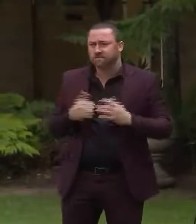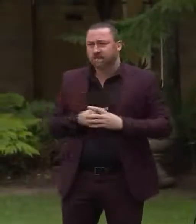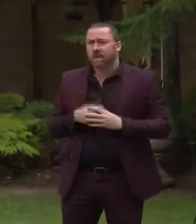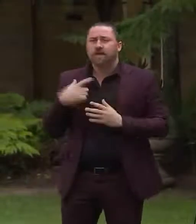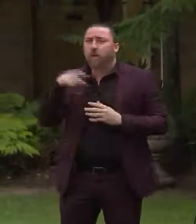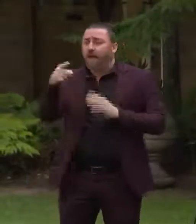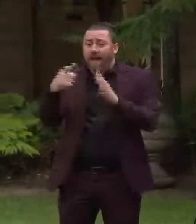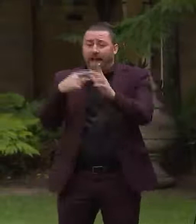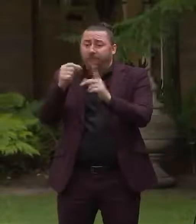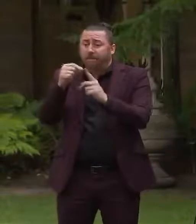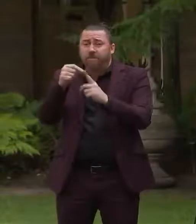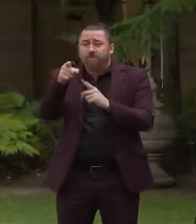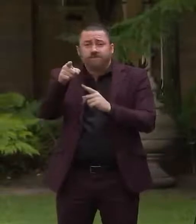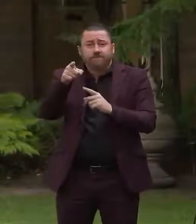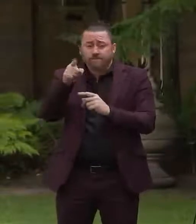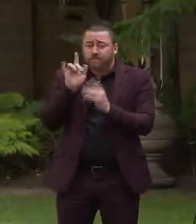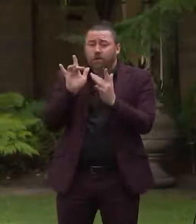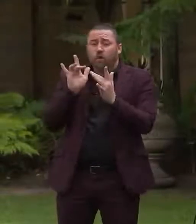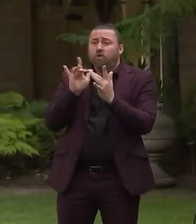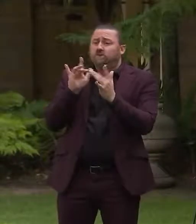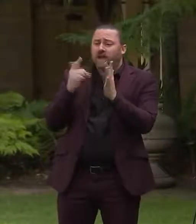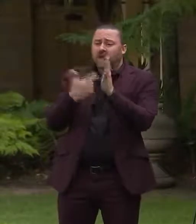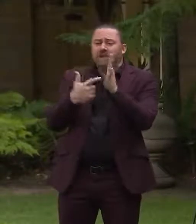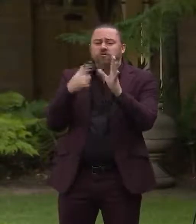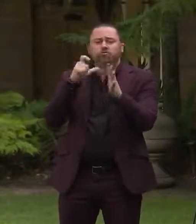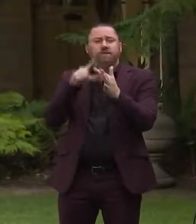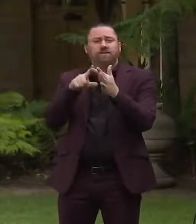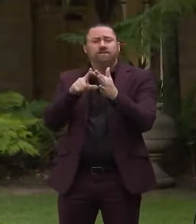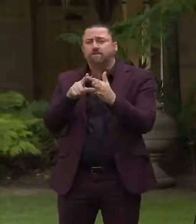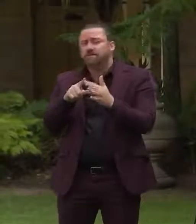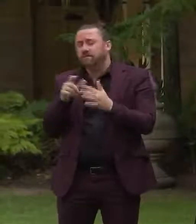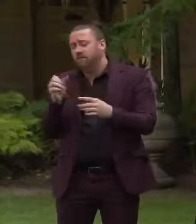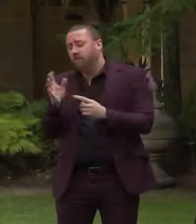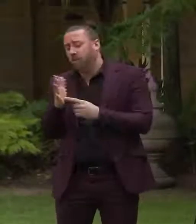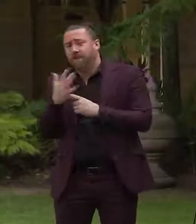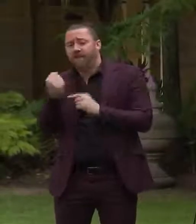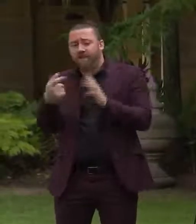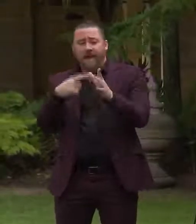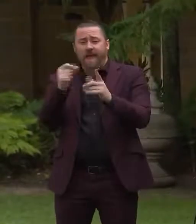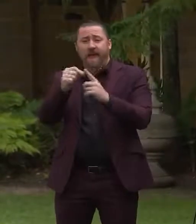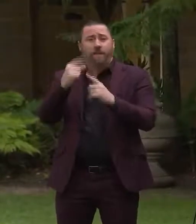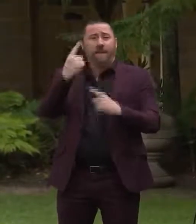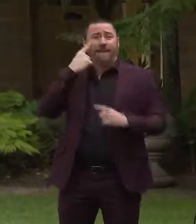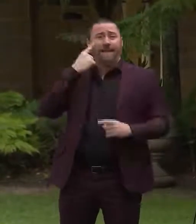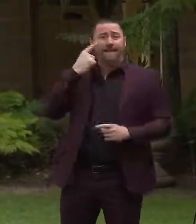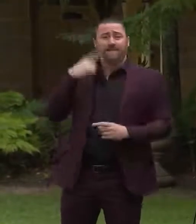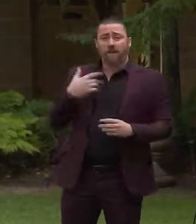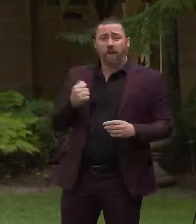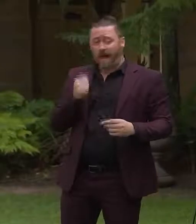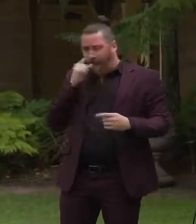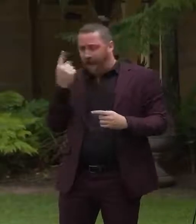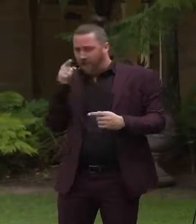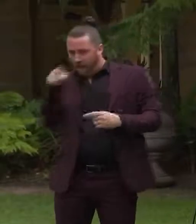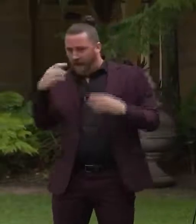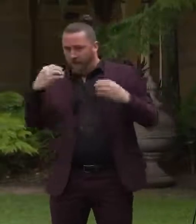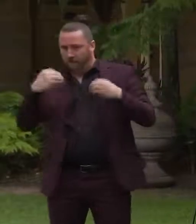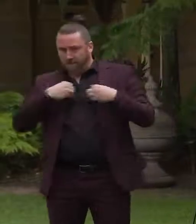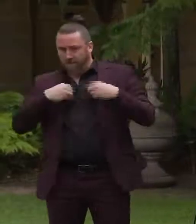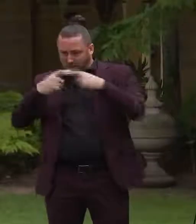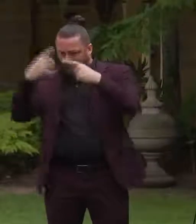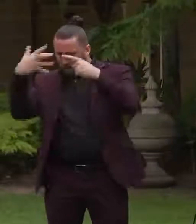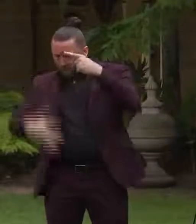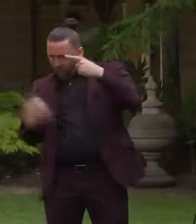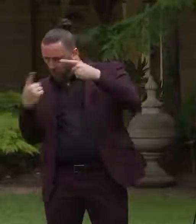app for contact tracing is so important, because it just helps us enormously to get on top of people quickly. But we're